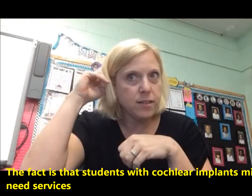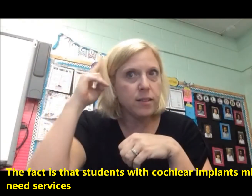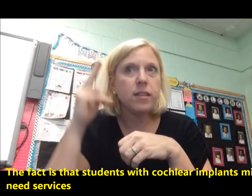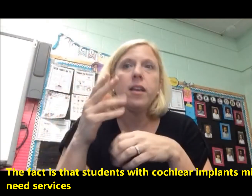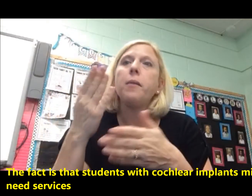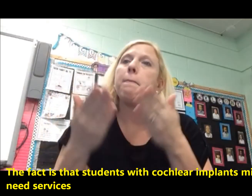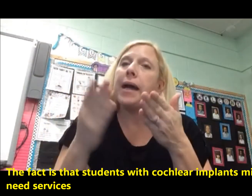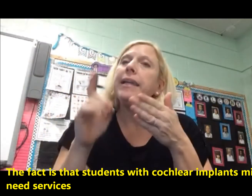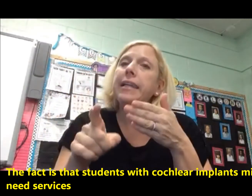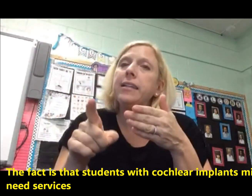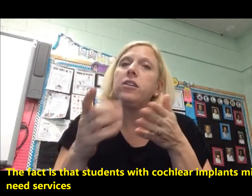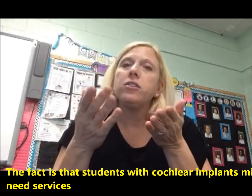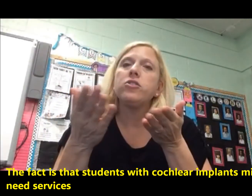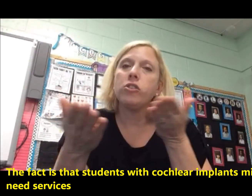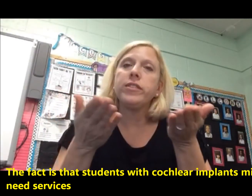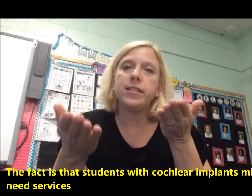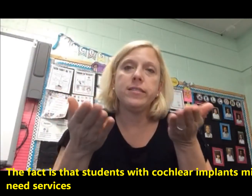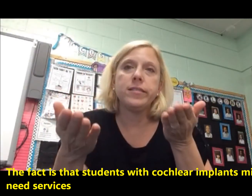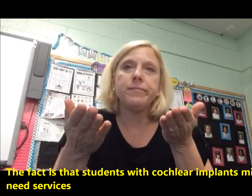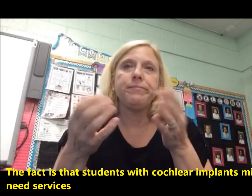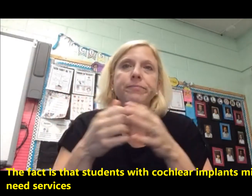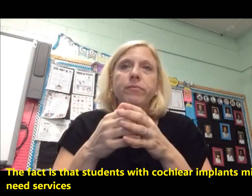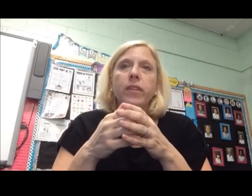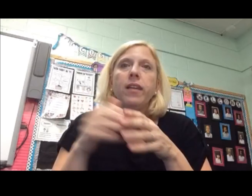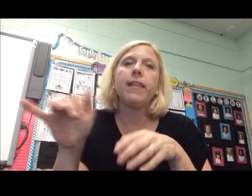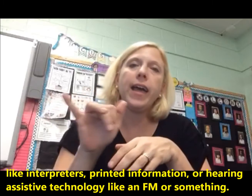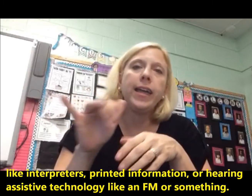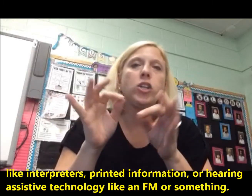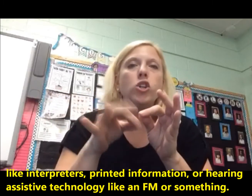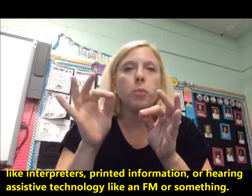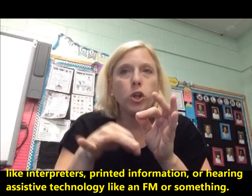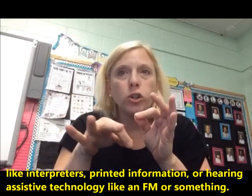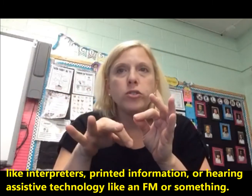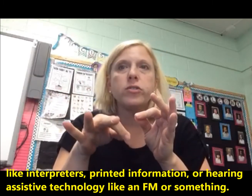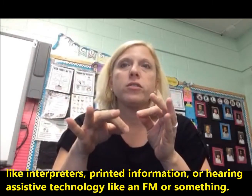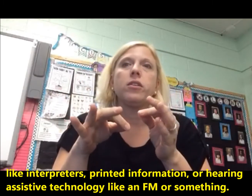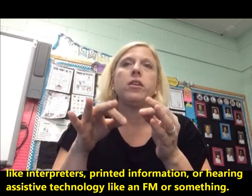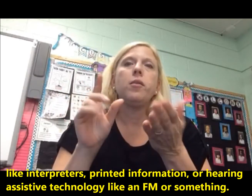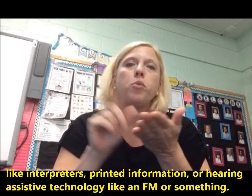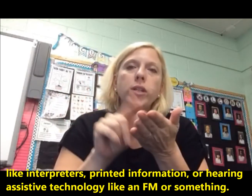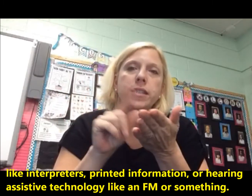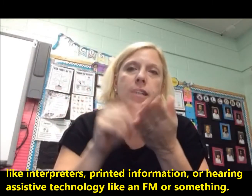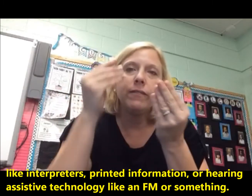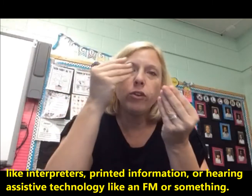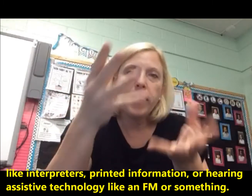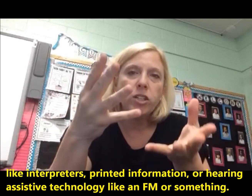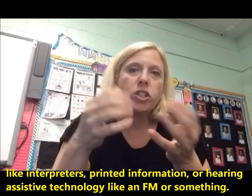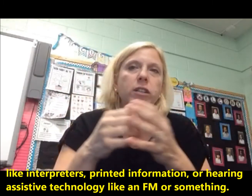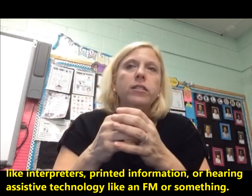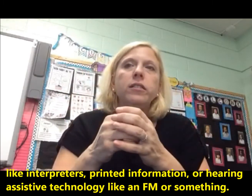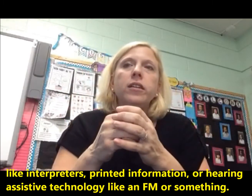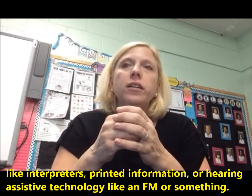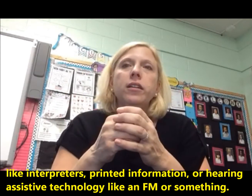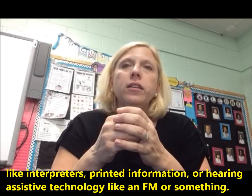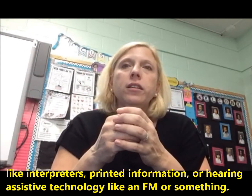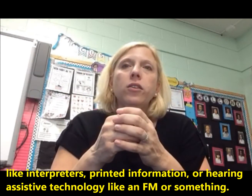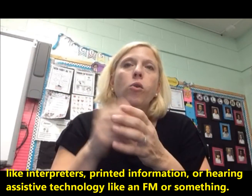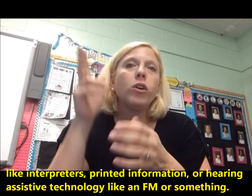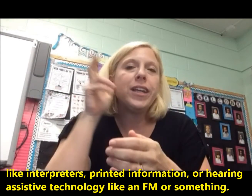might need services like interpreters, printed information, or